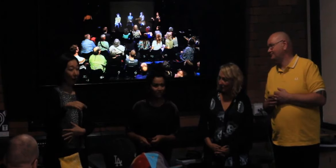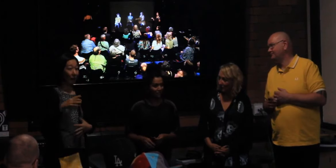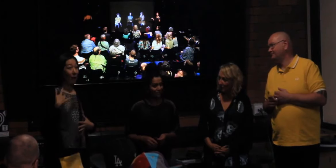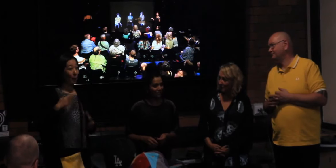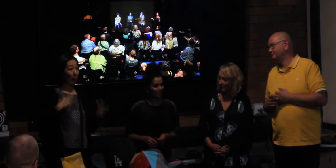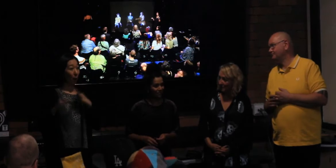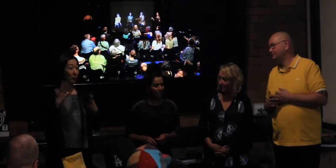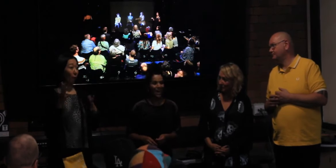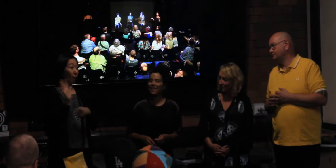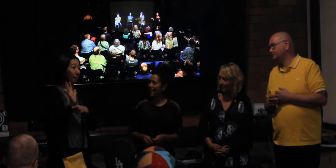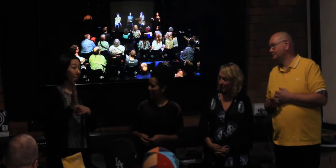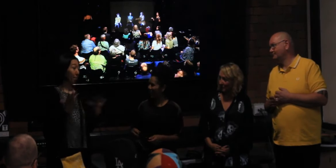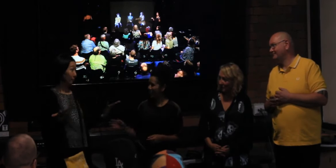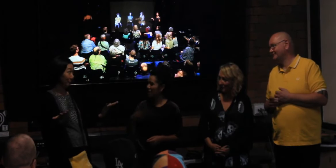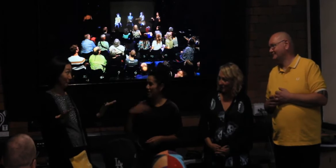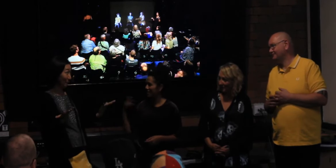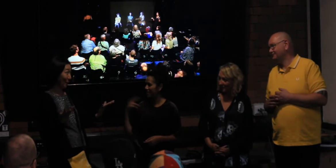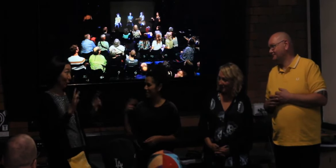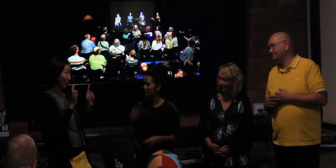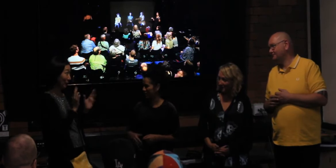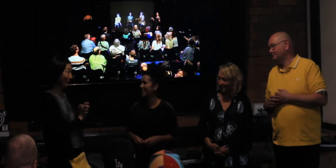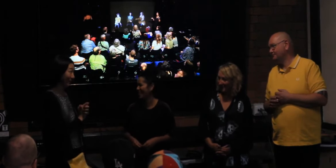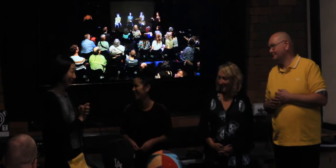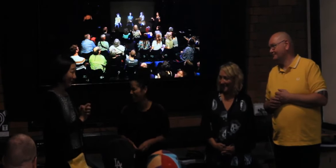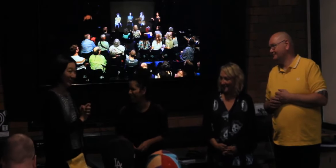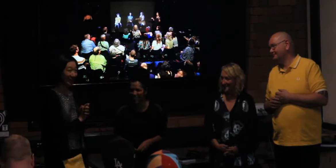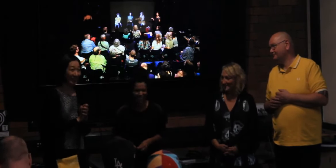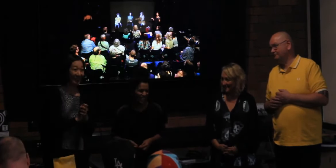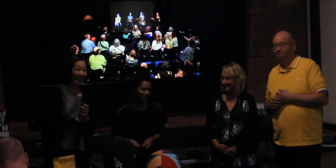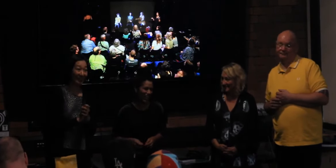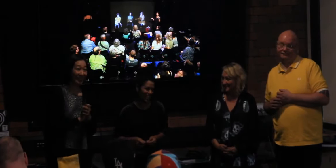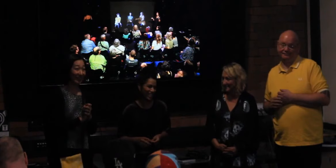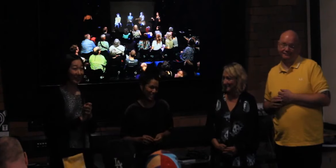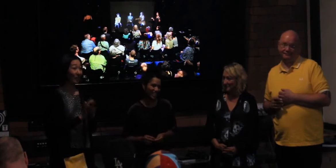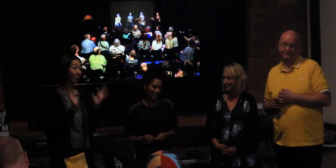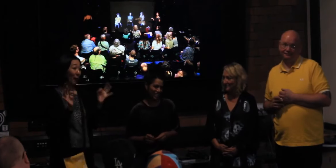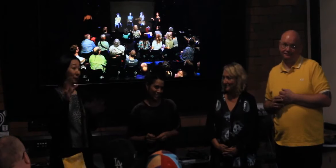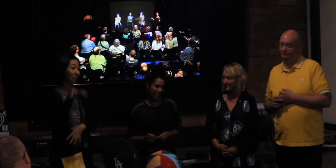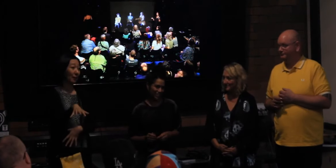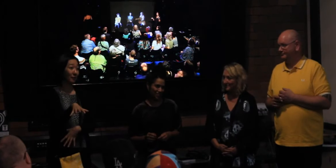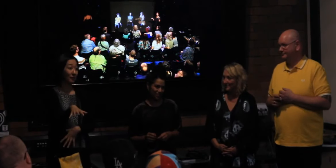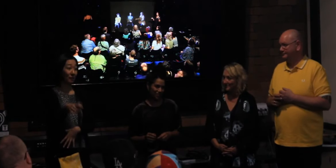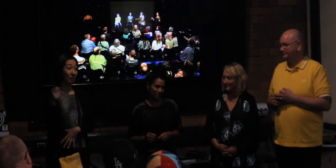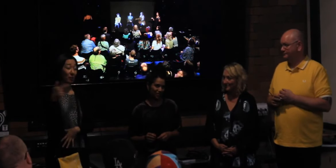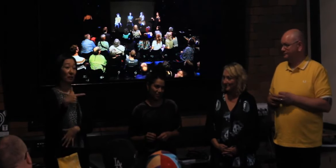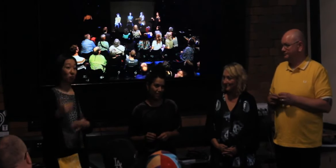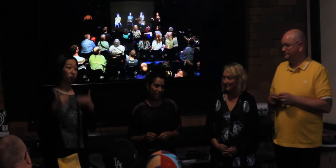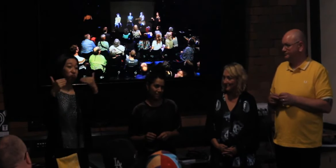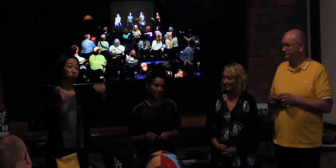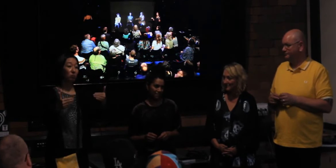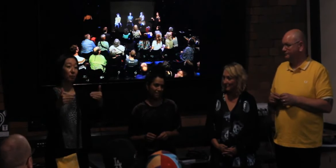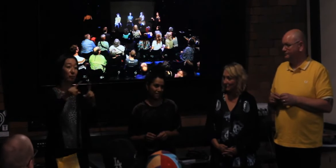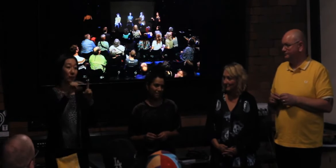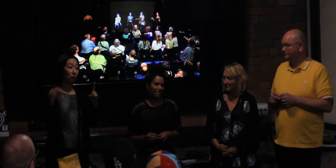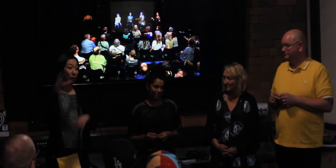I will be invited to Bristol for performance. So yes, fingers crossed. I mean, I feel